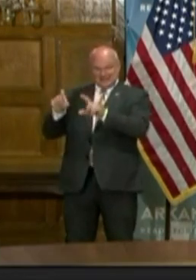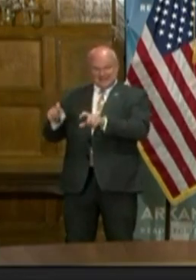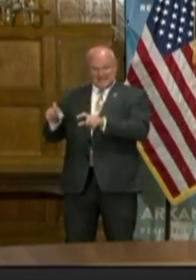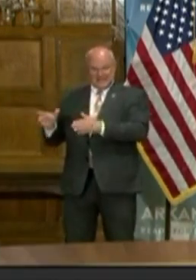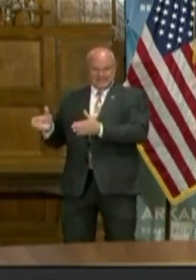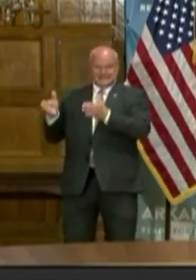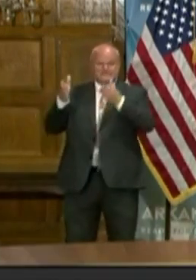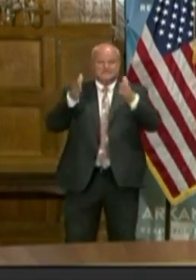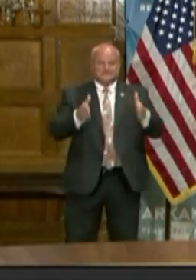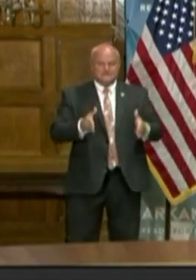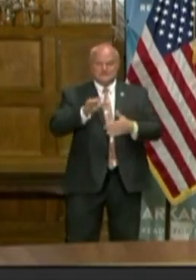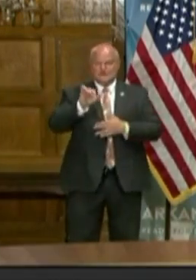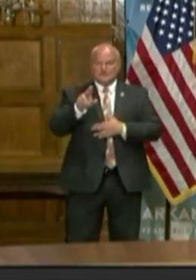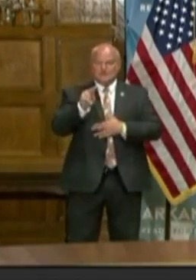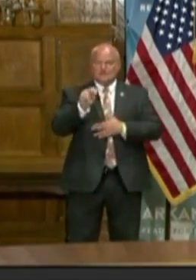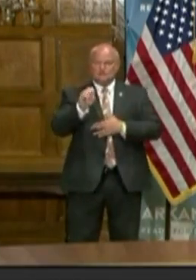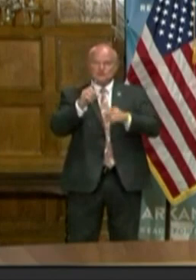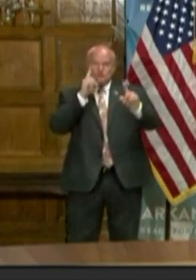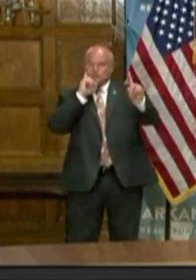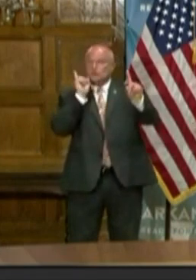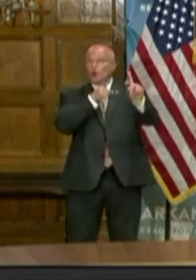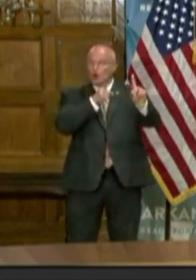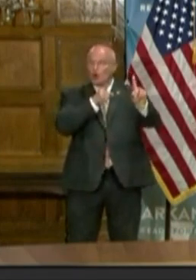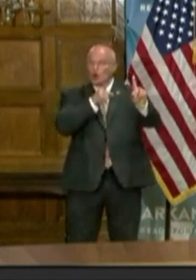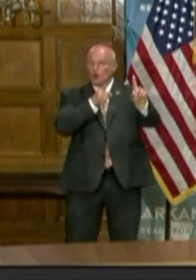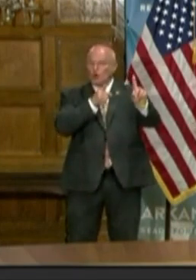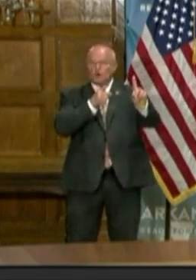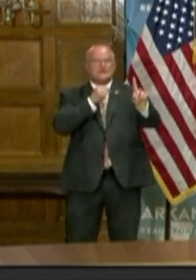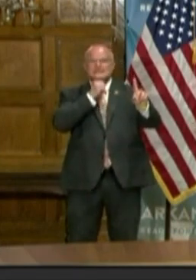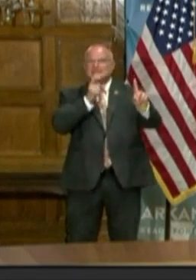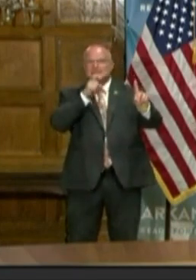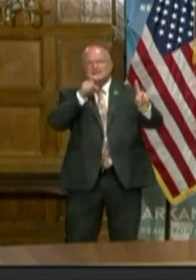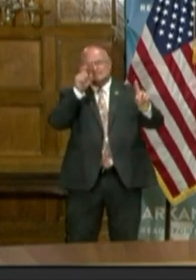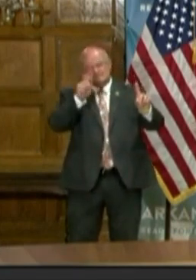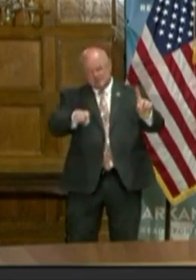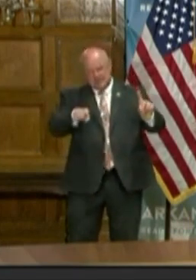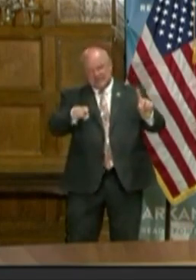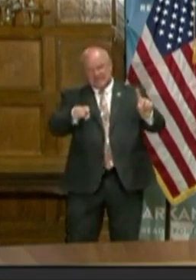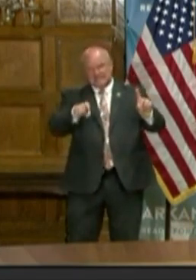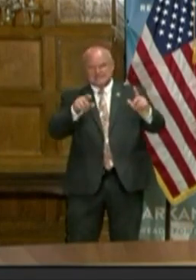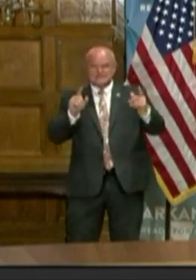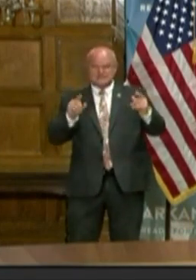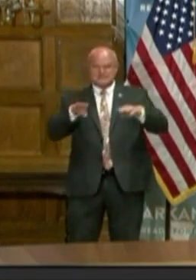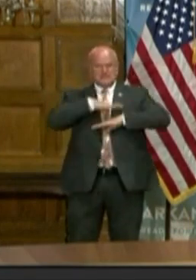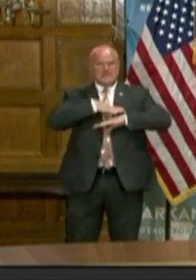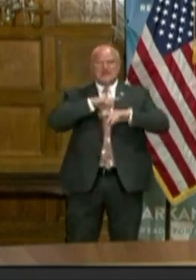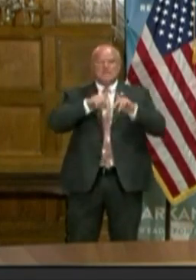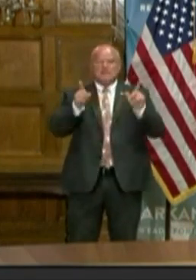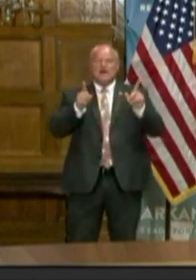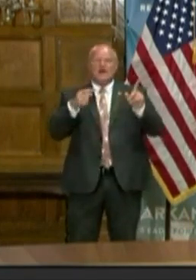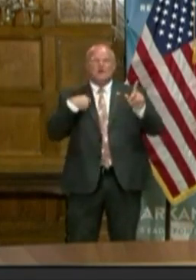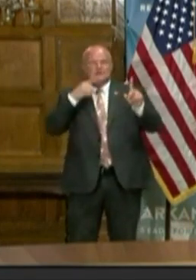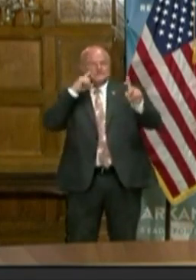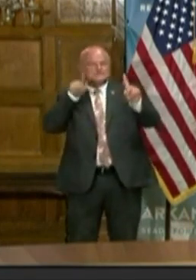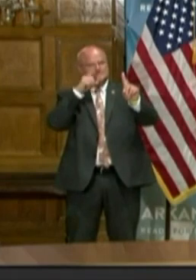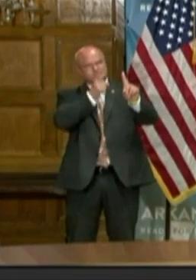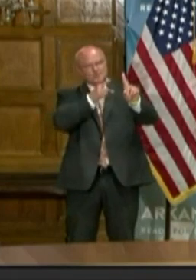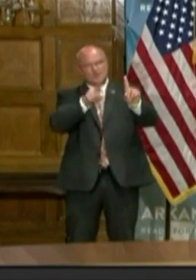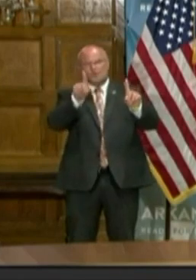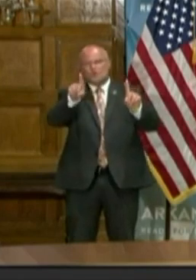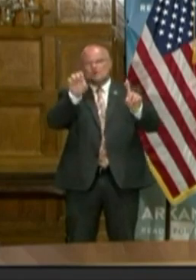tests. Our goal, it's a goal. It doesn't mean we can make it, but we're setting the